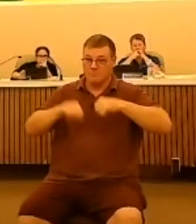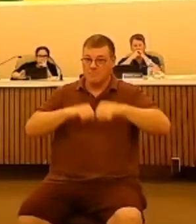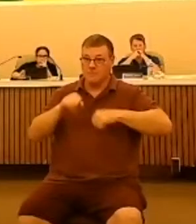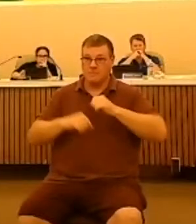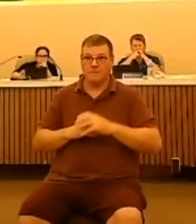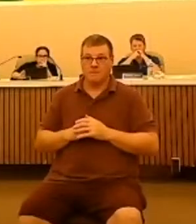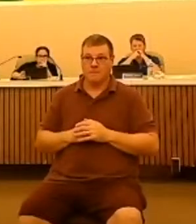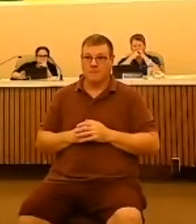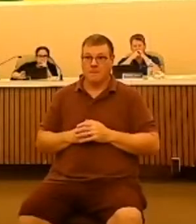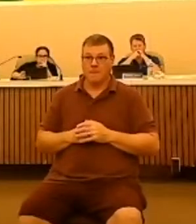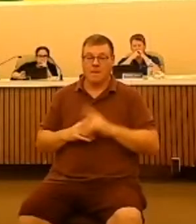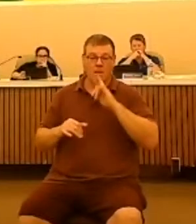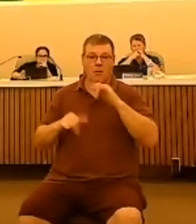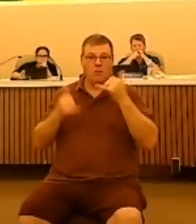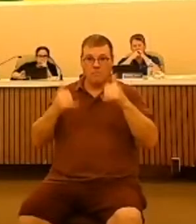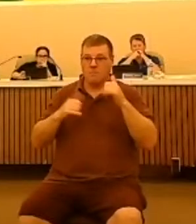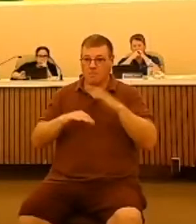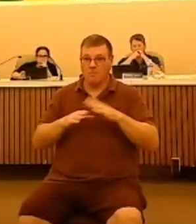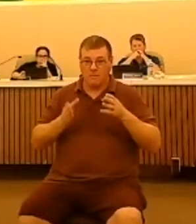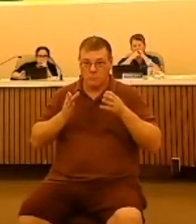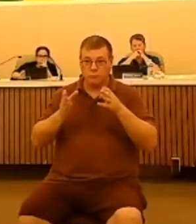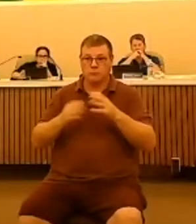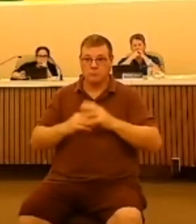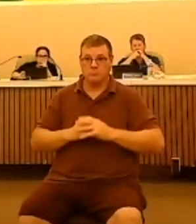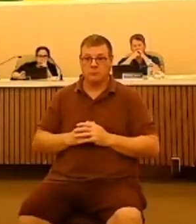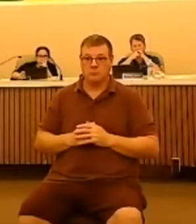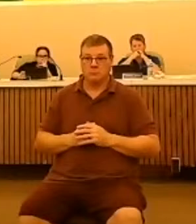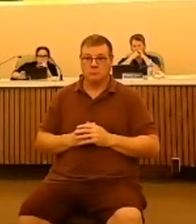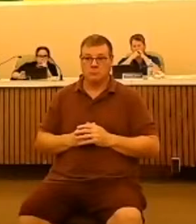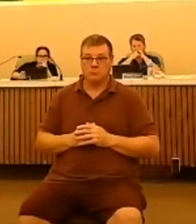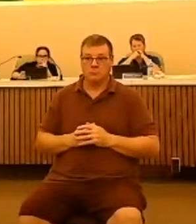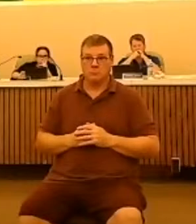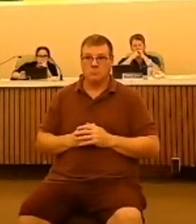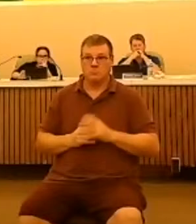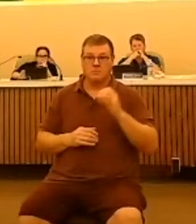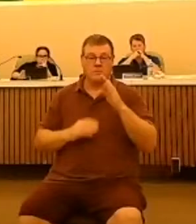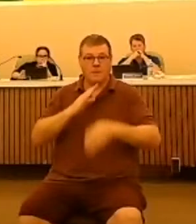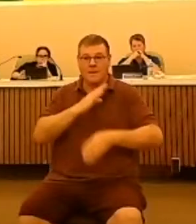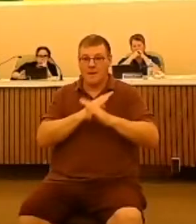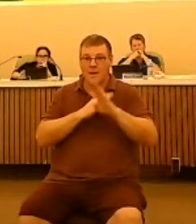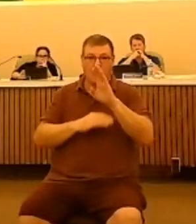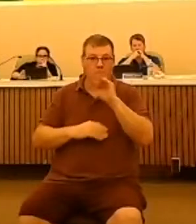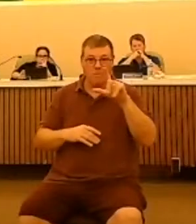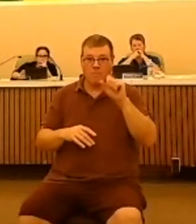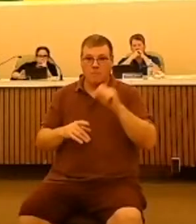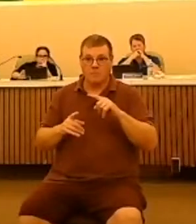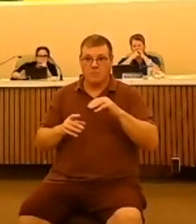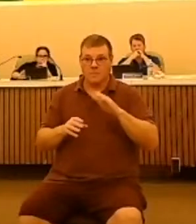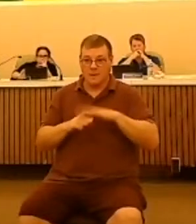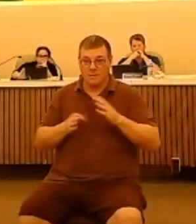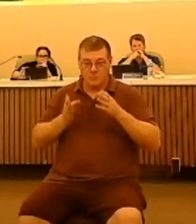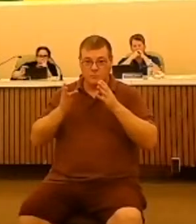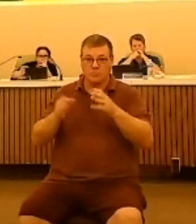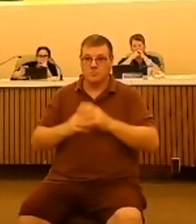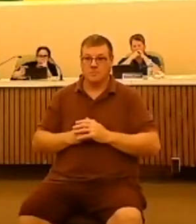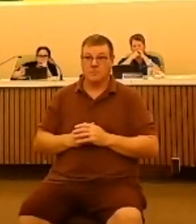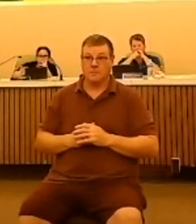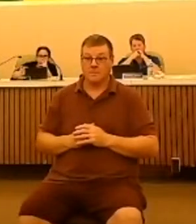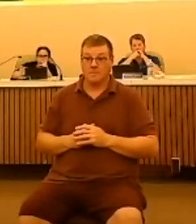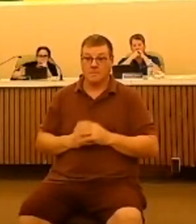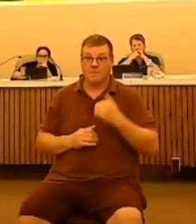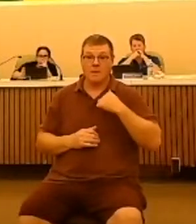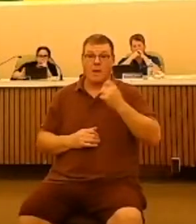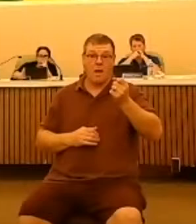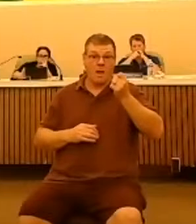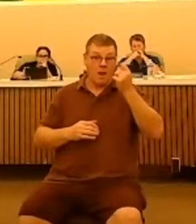kids that are playing in the streets or kicking their balls from the yards into the streets. I understand the school